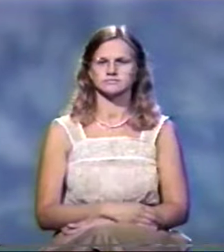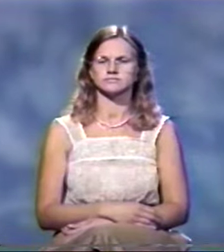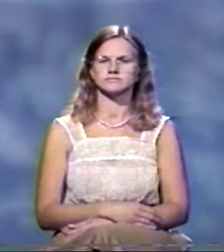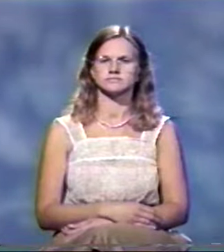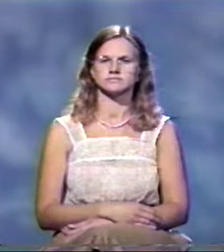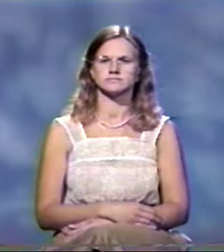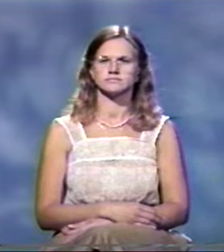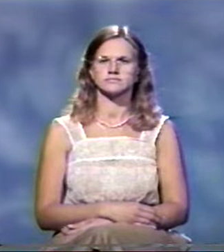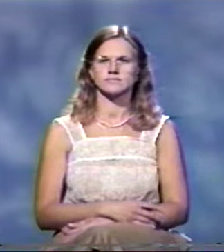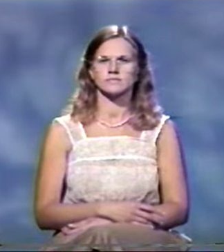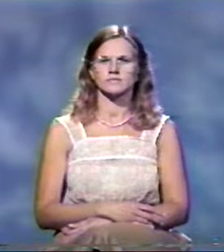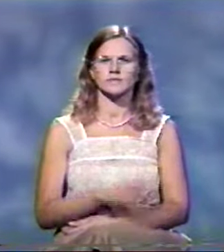70 years old,